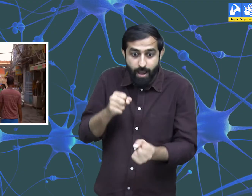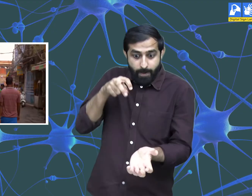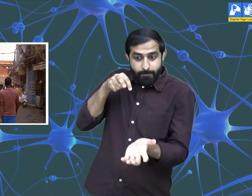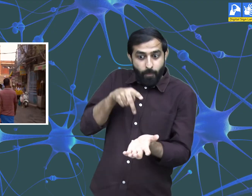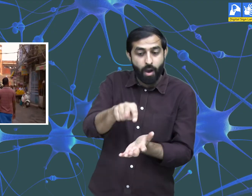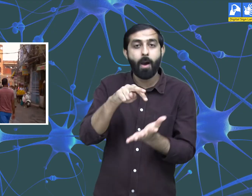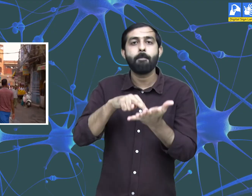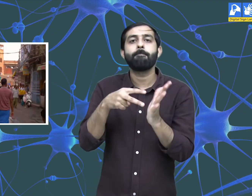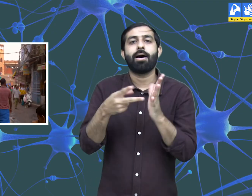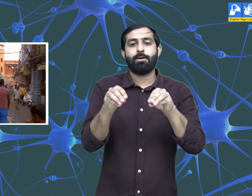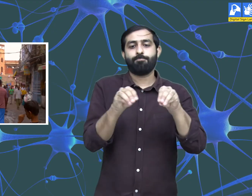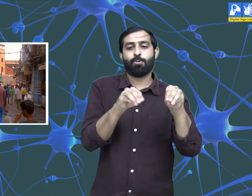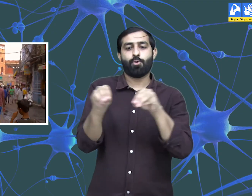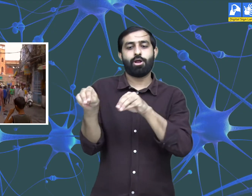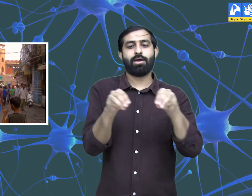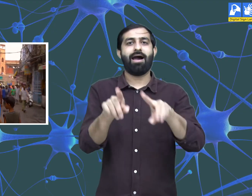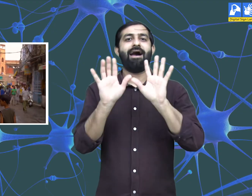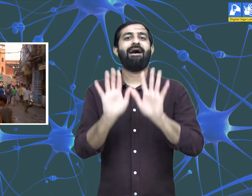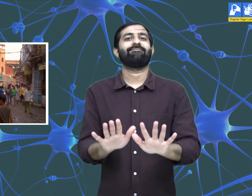activities. They also have movement.